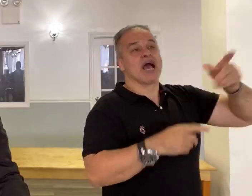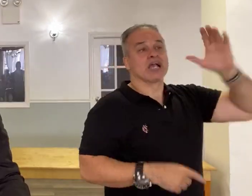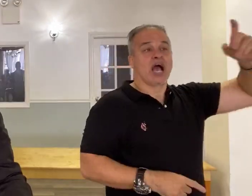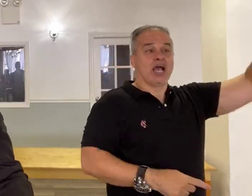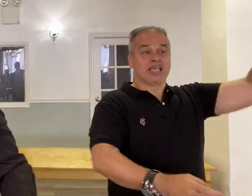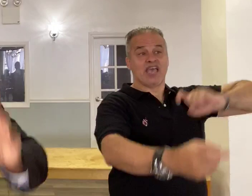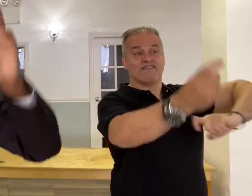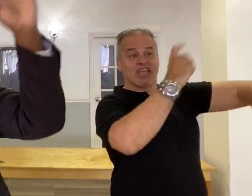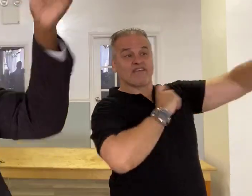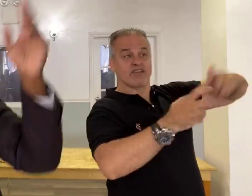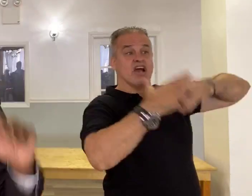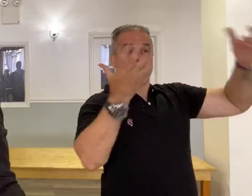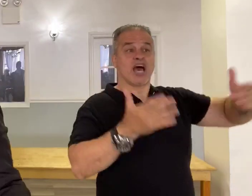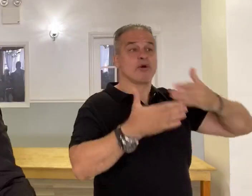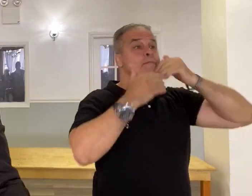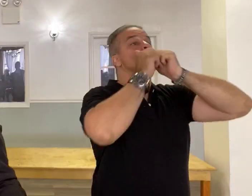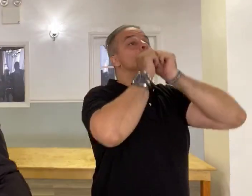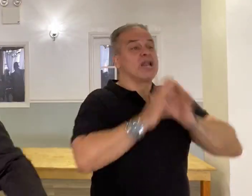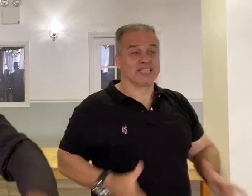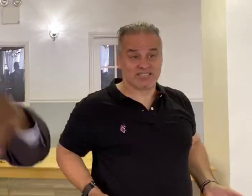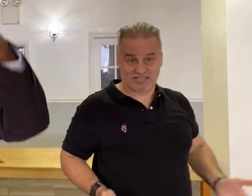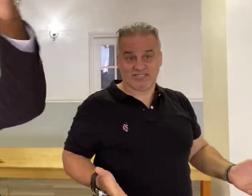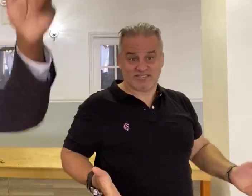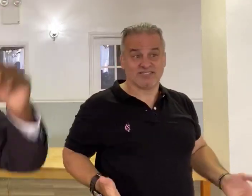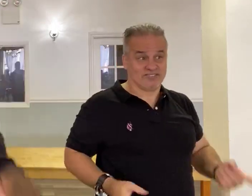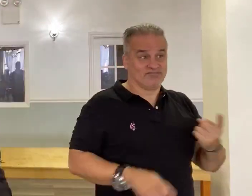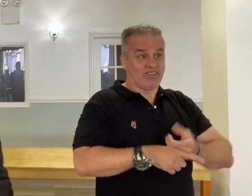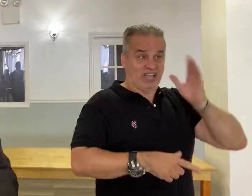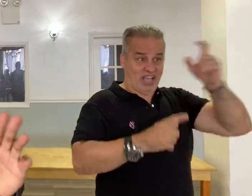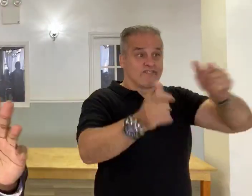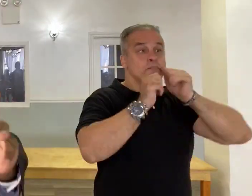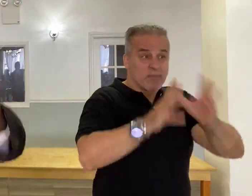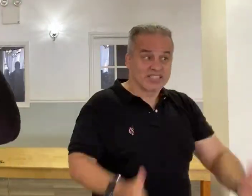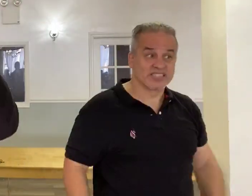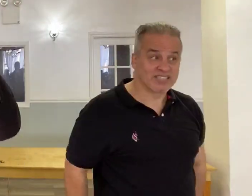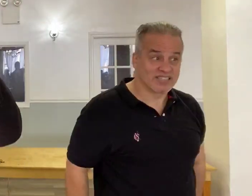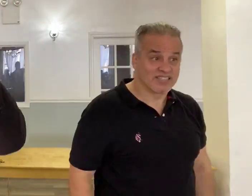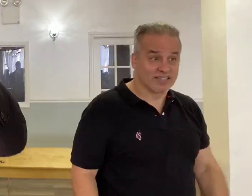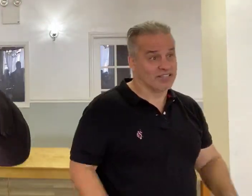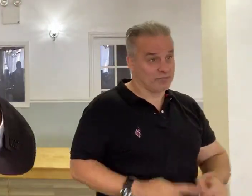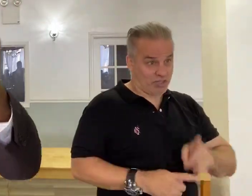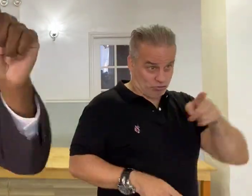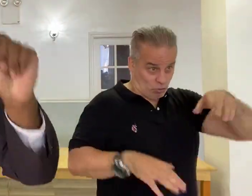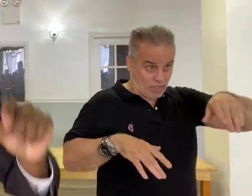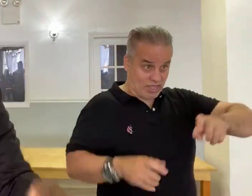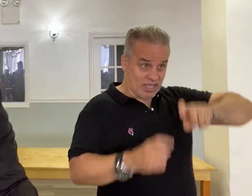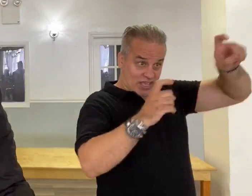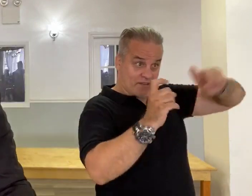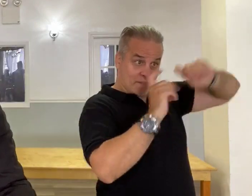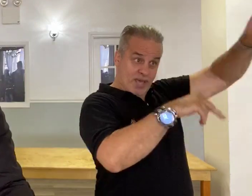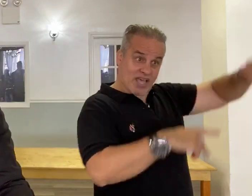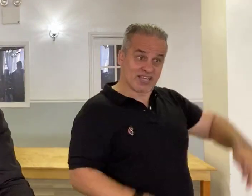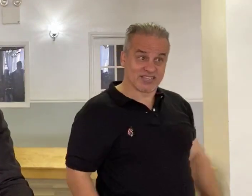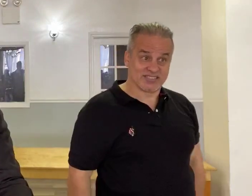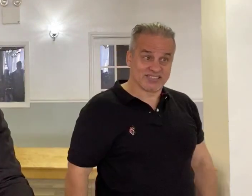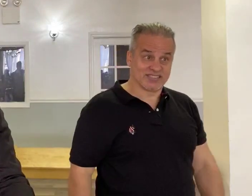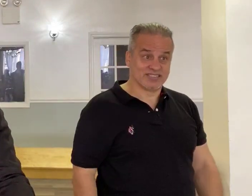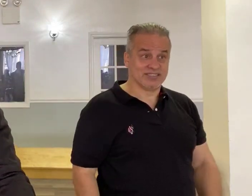well, later I'll live for the Lord. Maybe in years from now. No. You don't know if you have